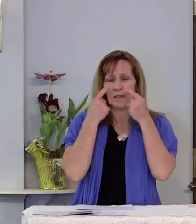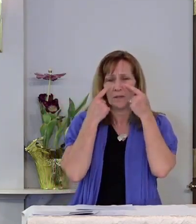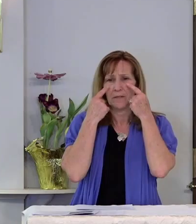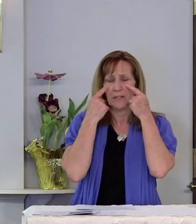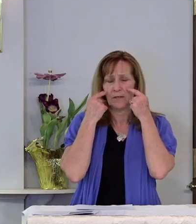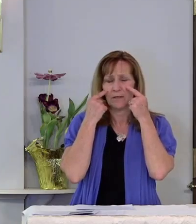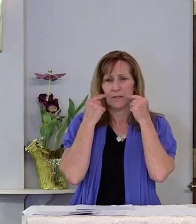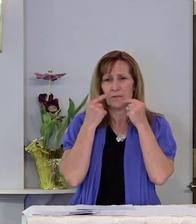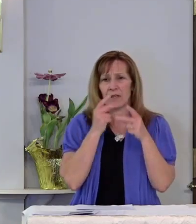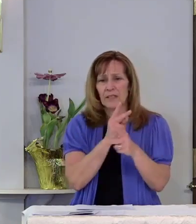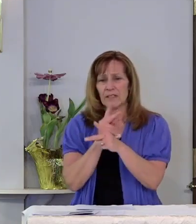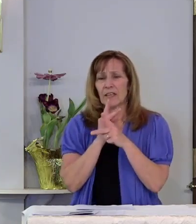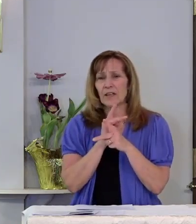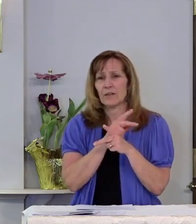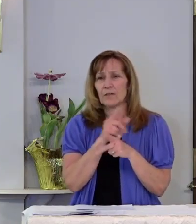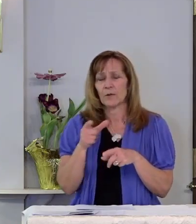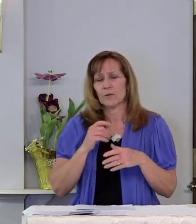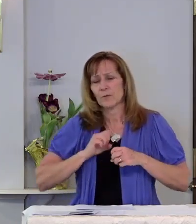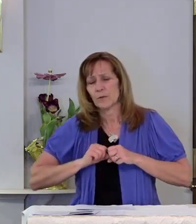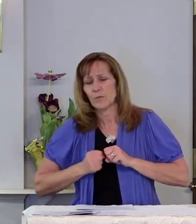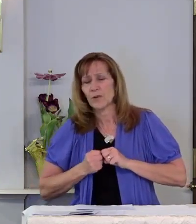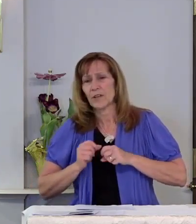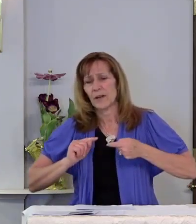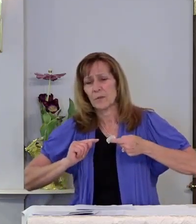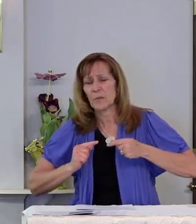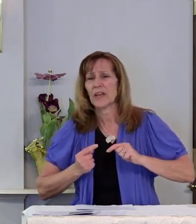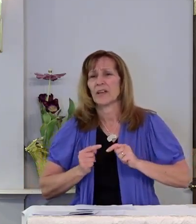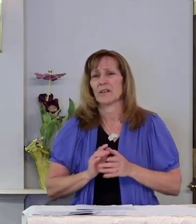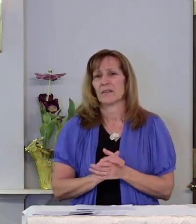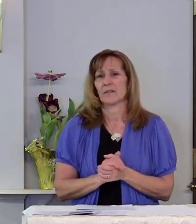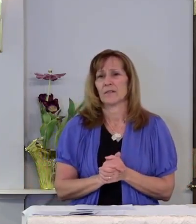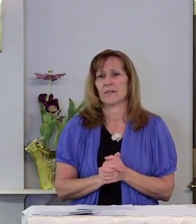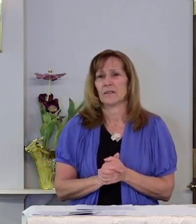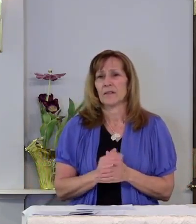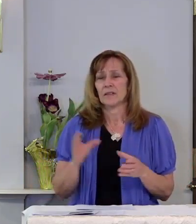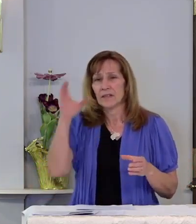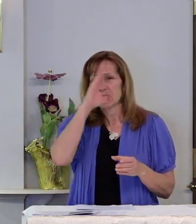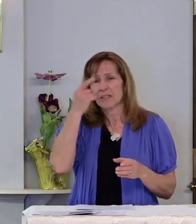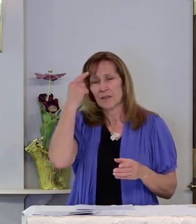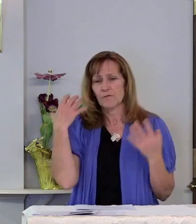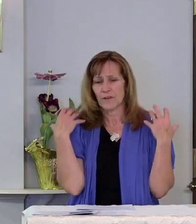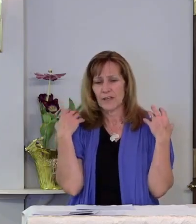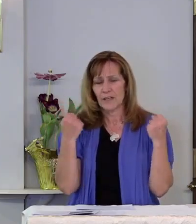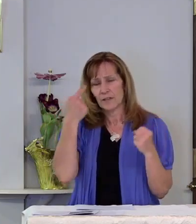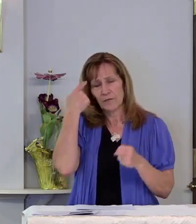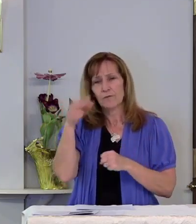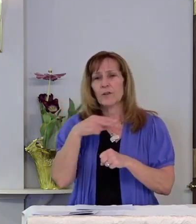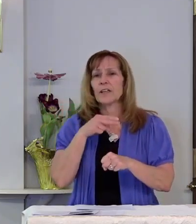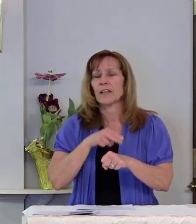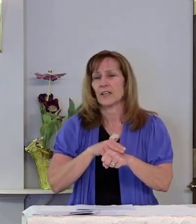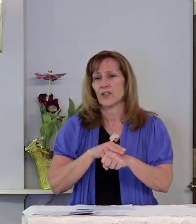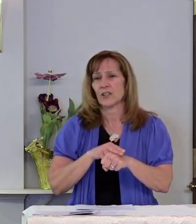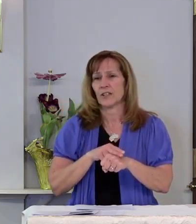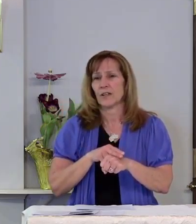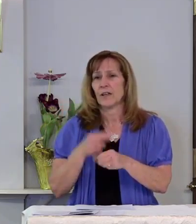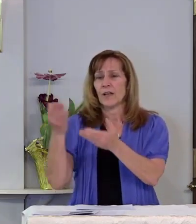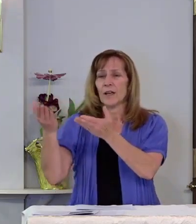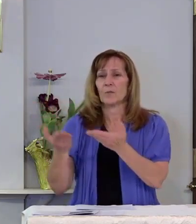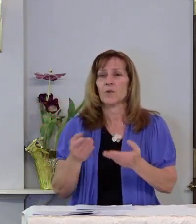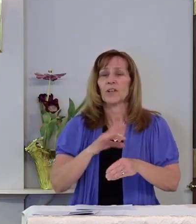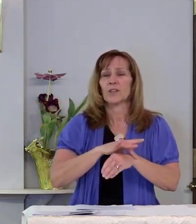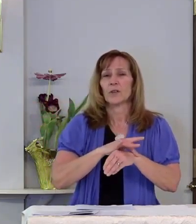is the kingdom and the power and the glory forever and ever. Amen. The table of life is